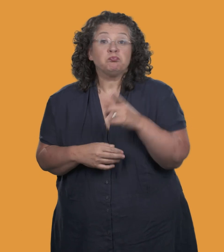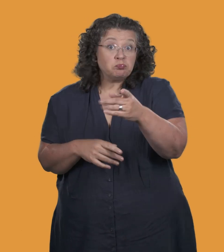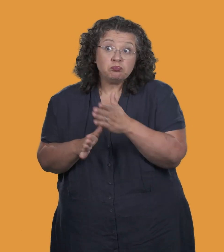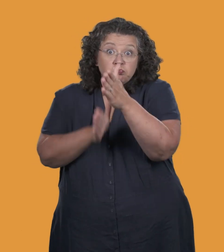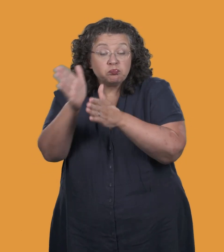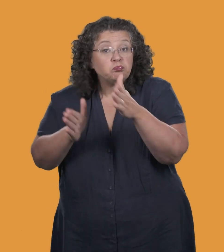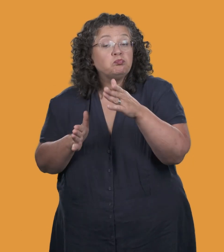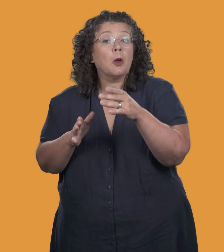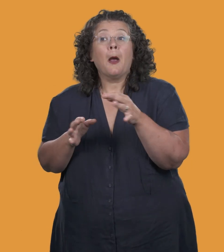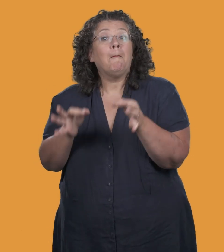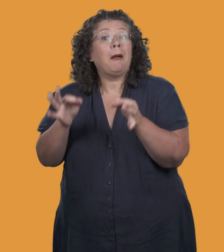Attending political hustings?